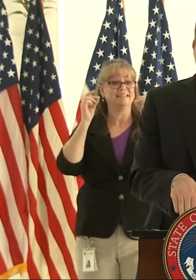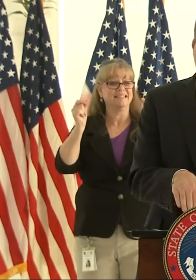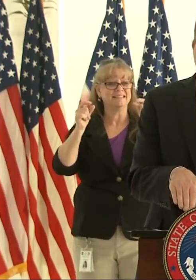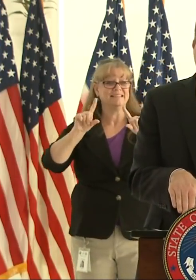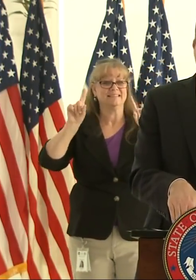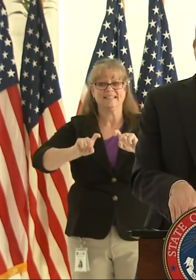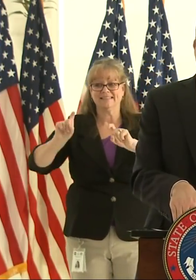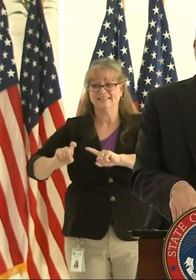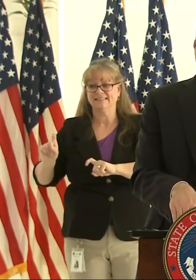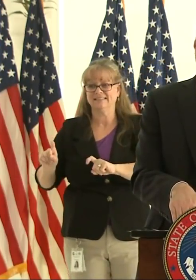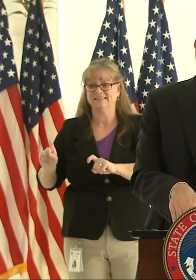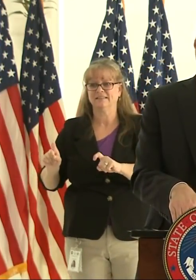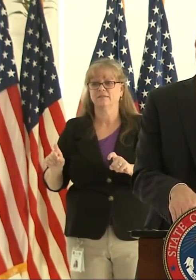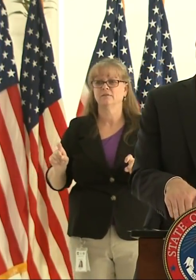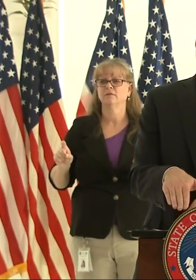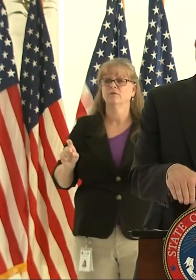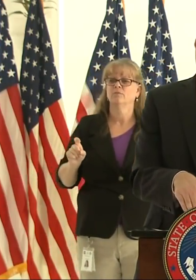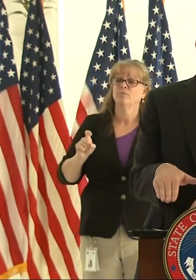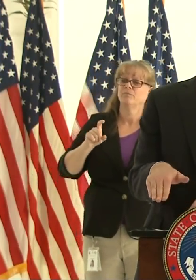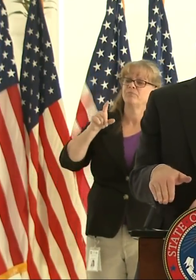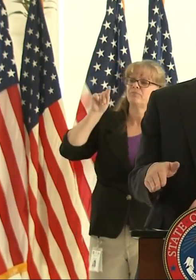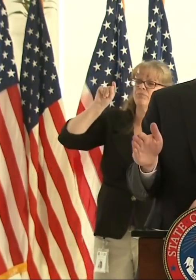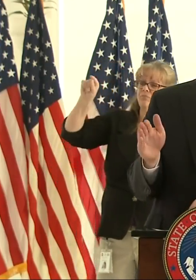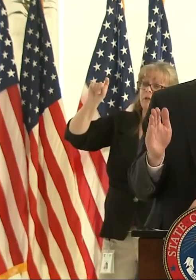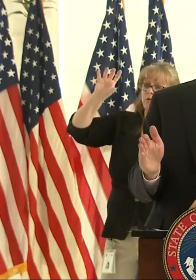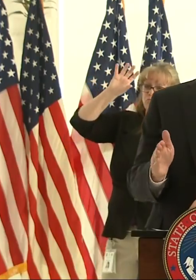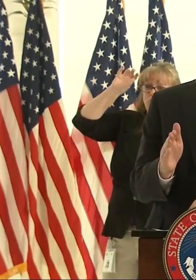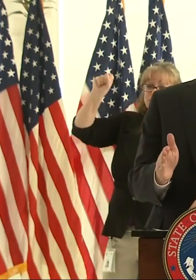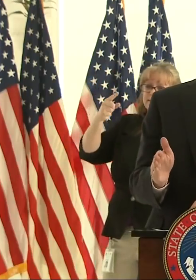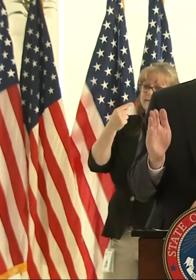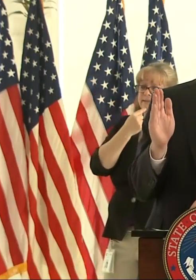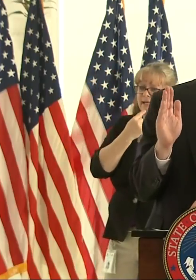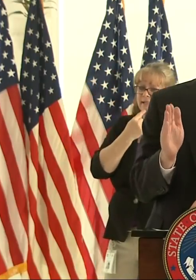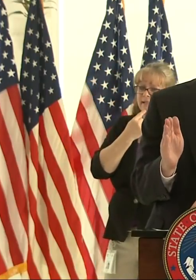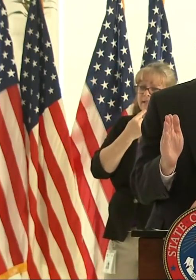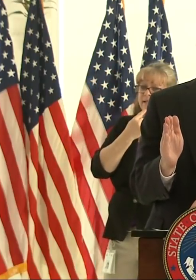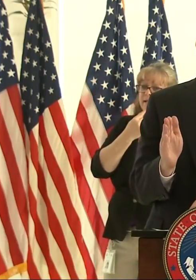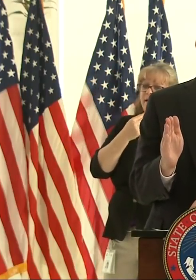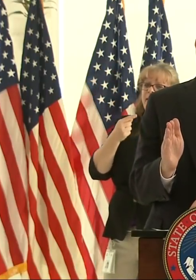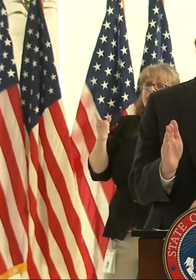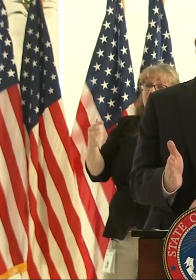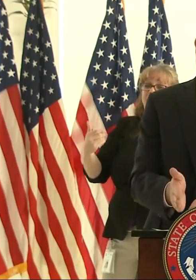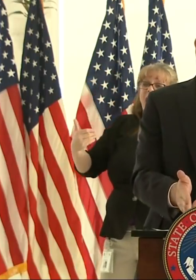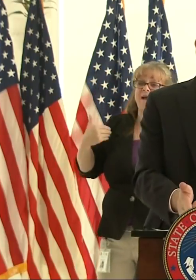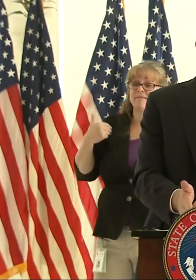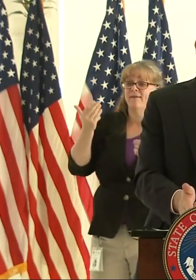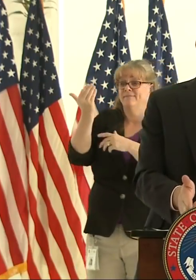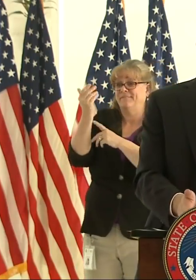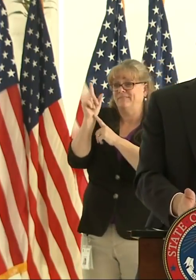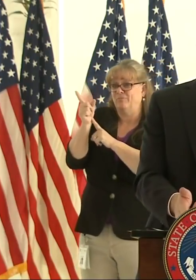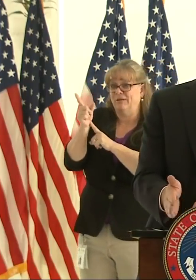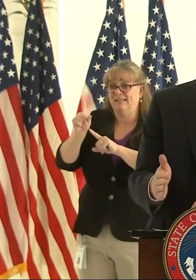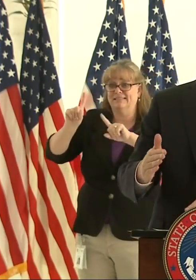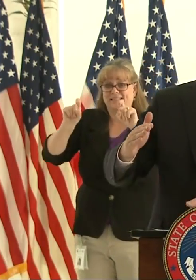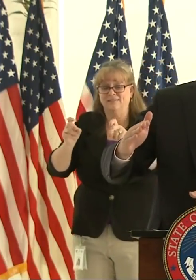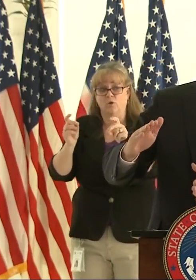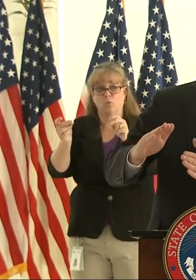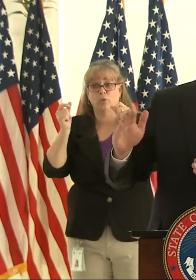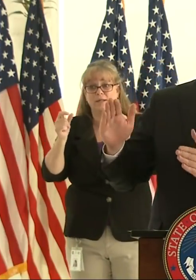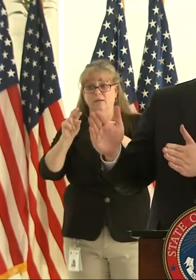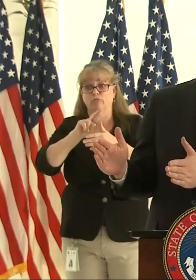tout. A couple things about that. First of all, the advantage of that is it's a 15-minute test. That's absolutely wonderful, right? That's great because